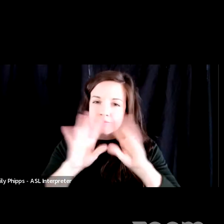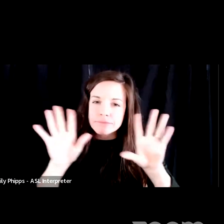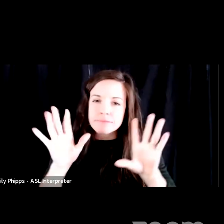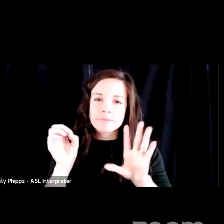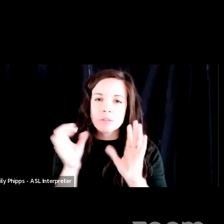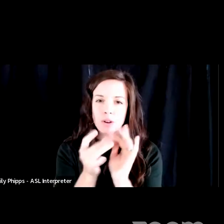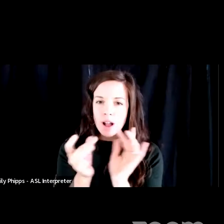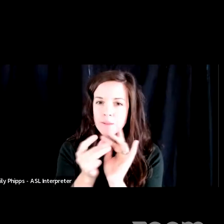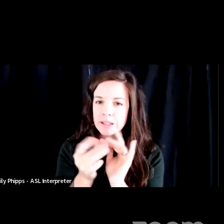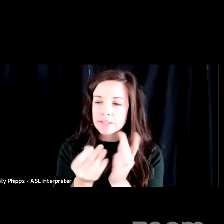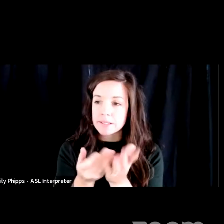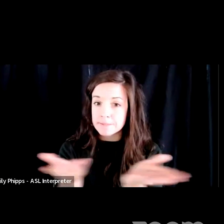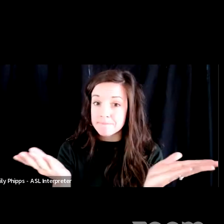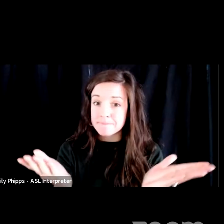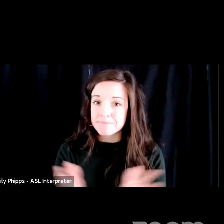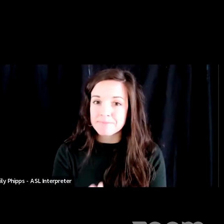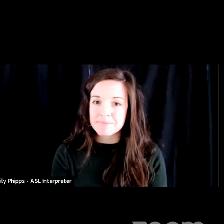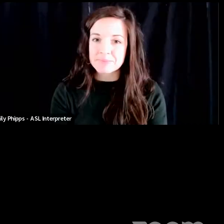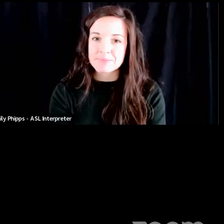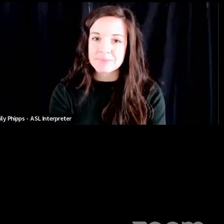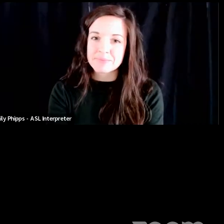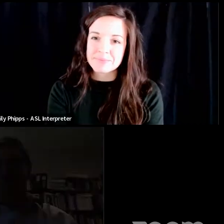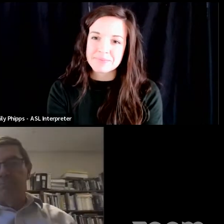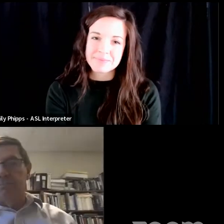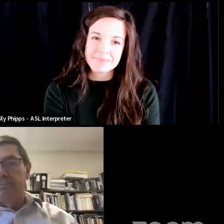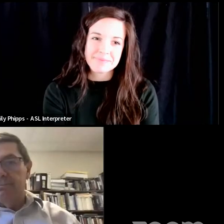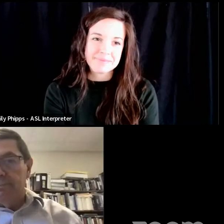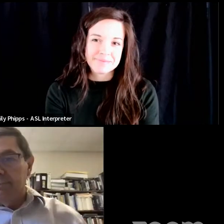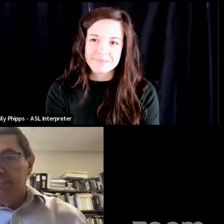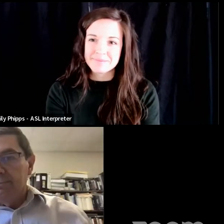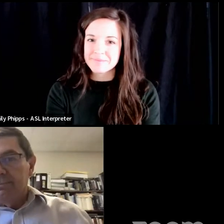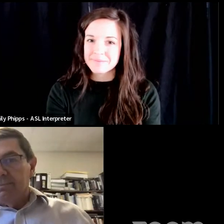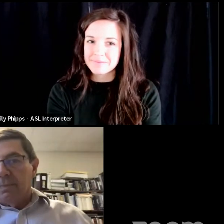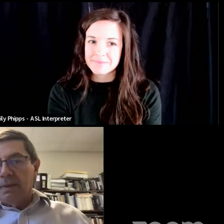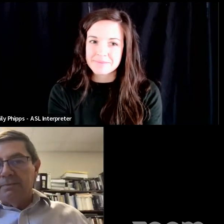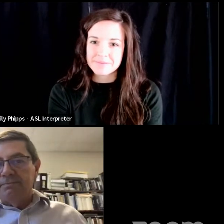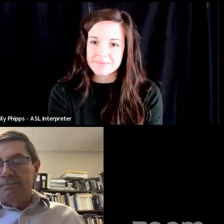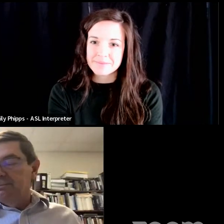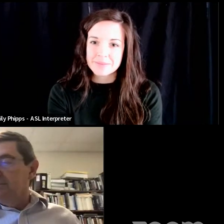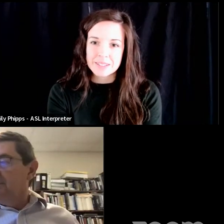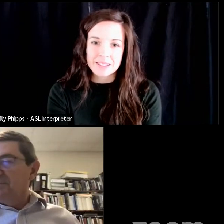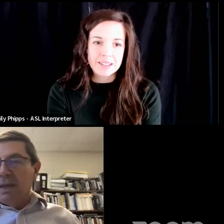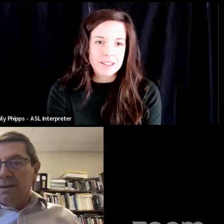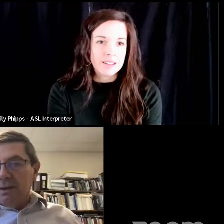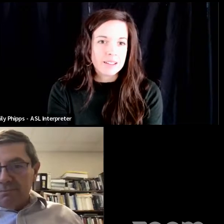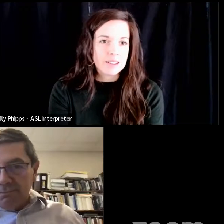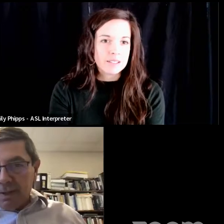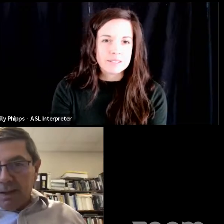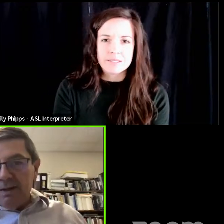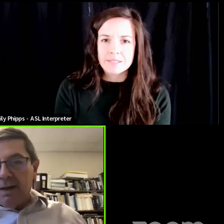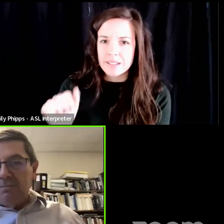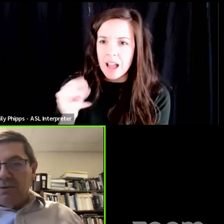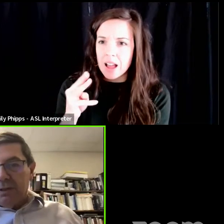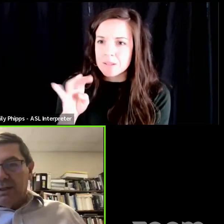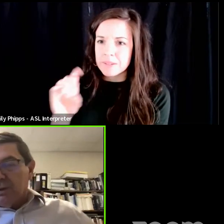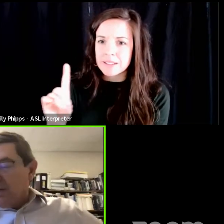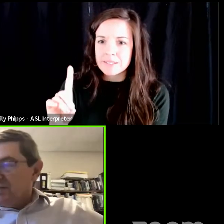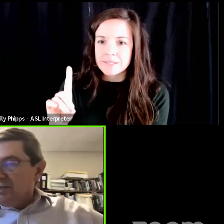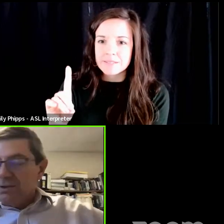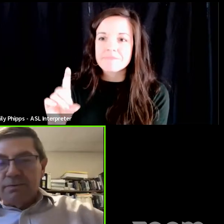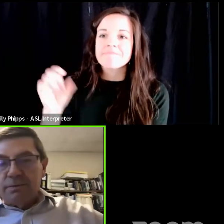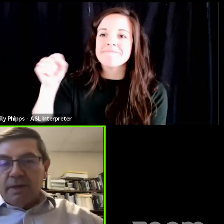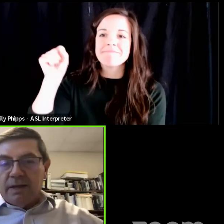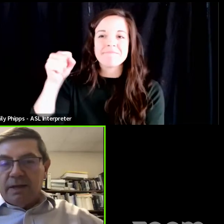comments. So is it back to you, Ahmed, or is it Jim? Yeah, I'm fielding